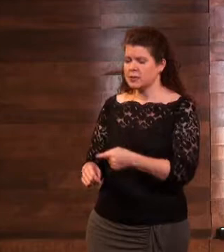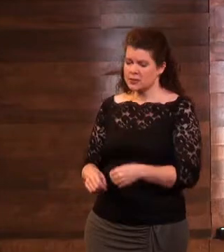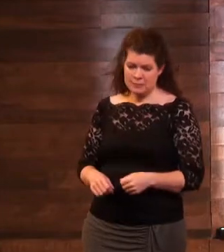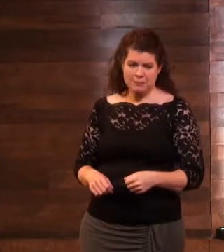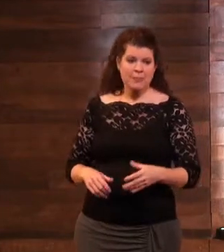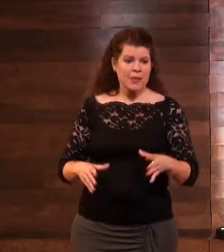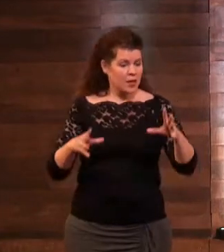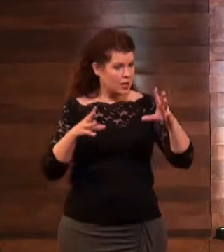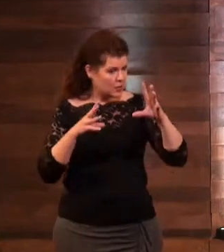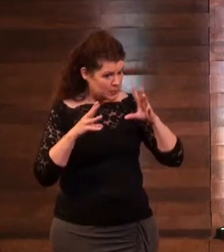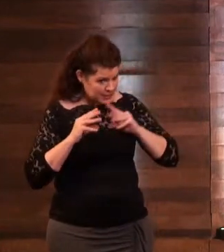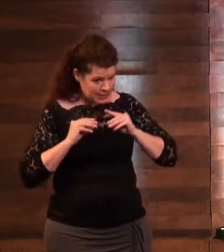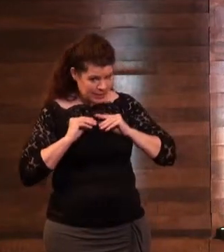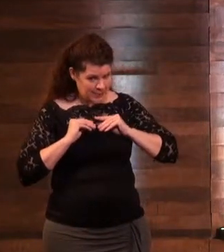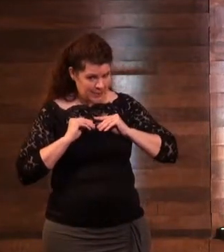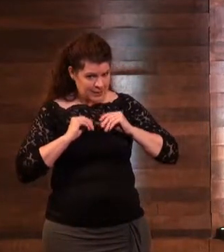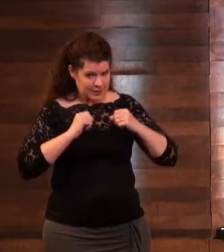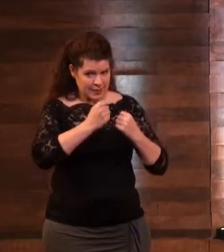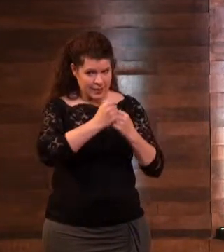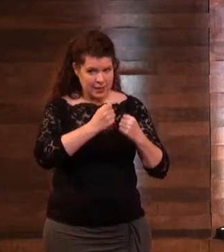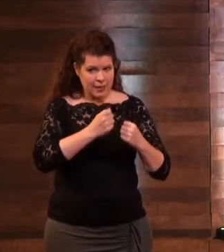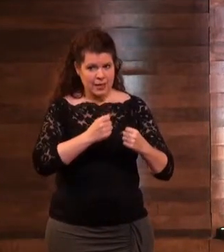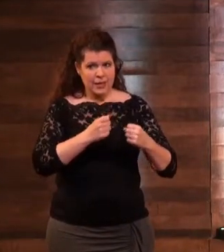it with a good attitude.